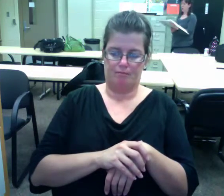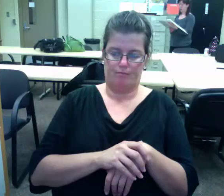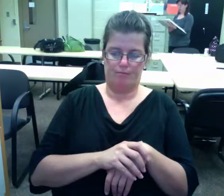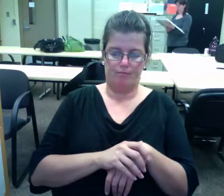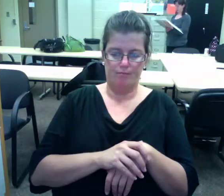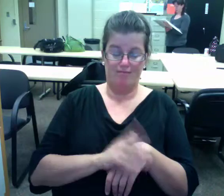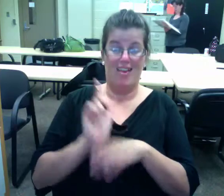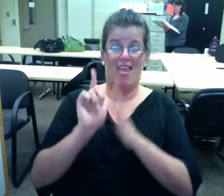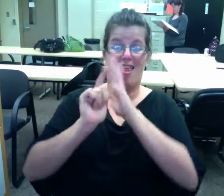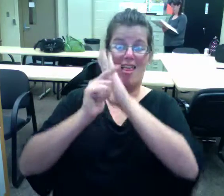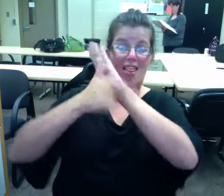all.